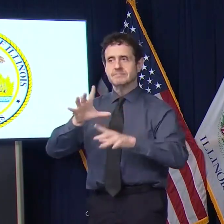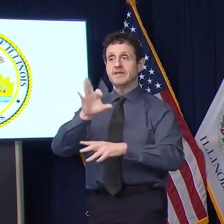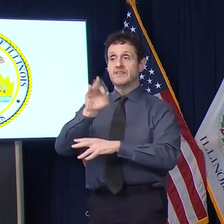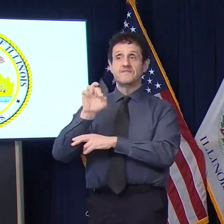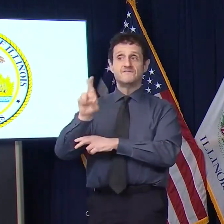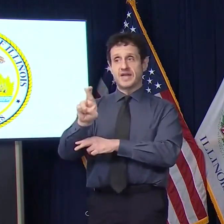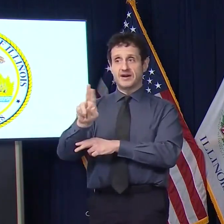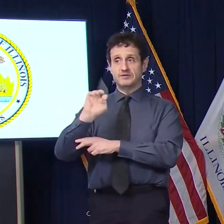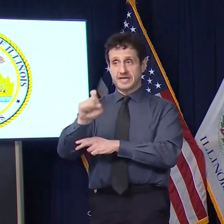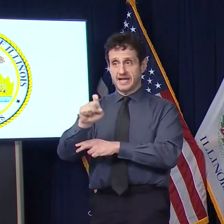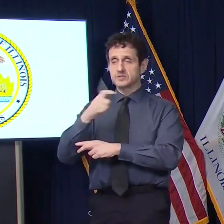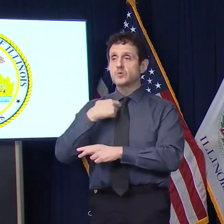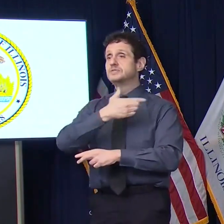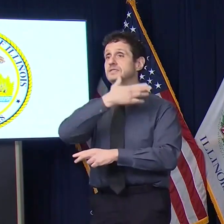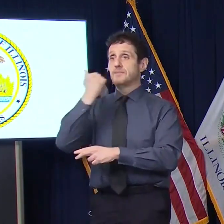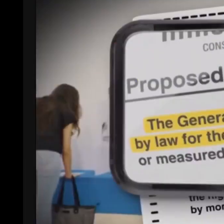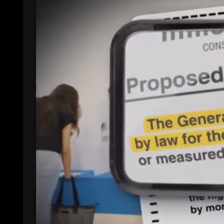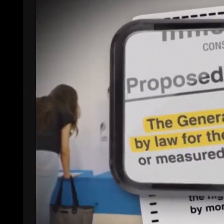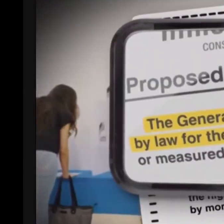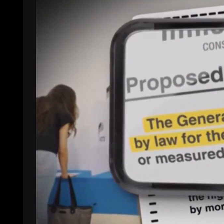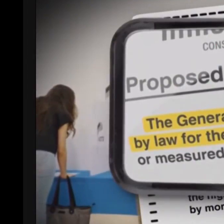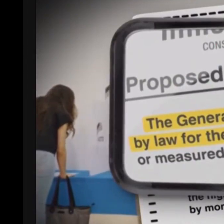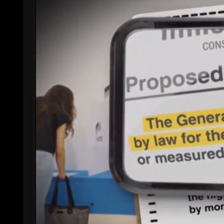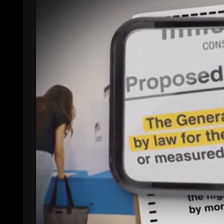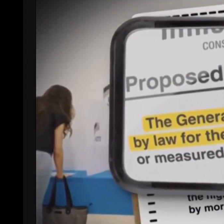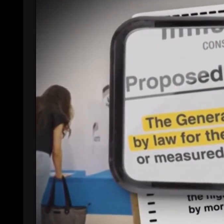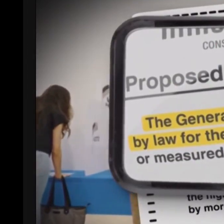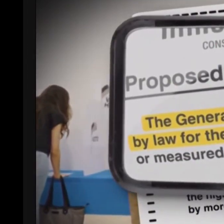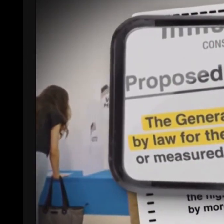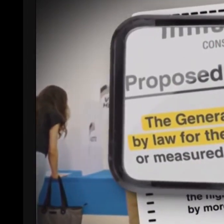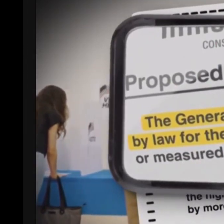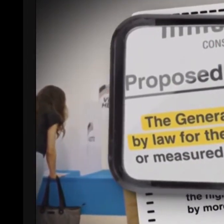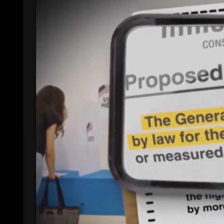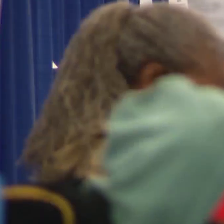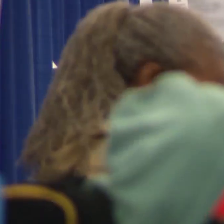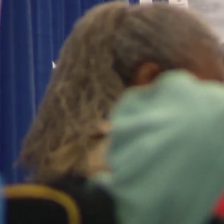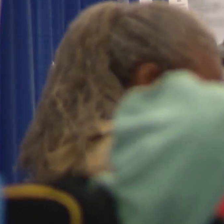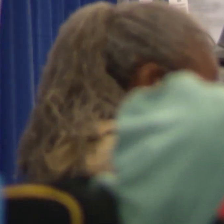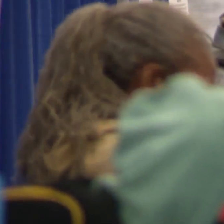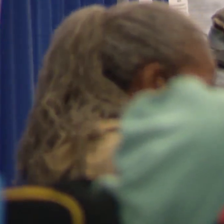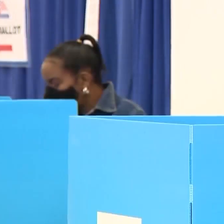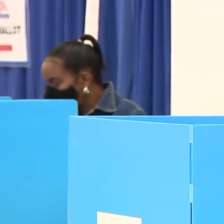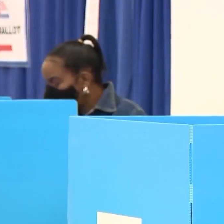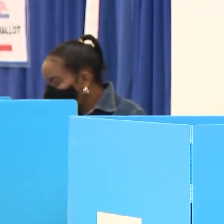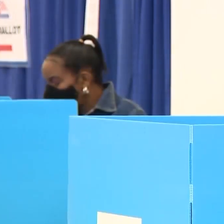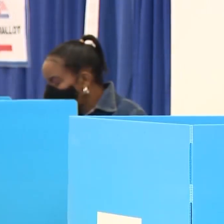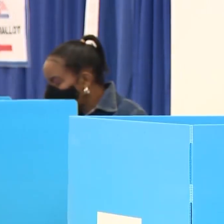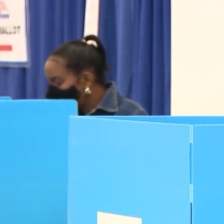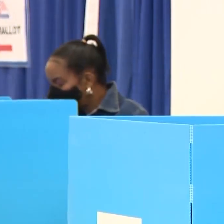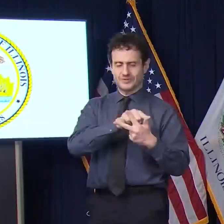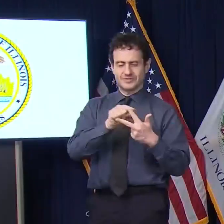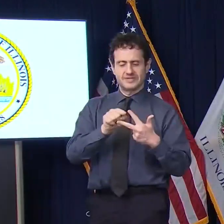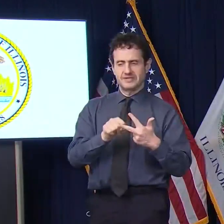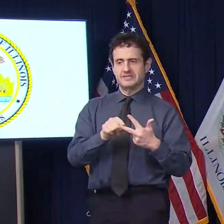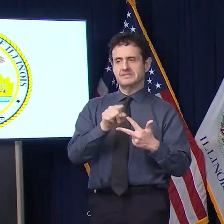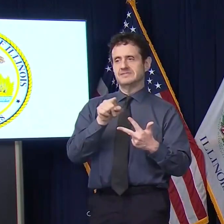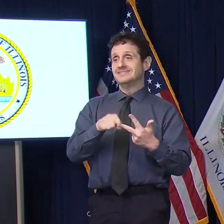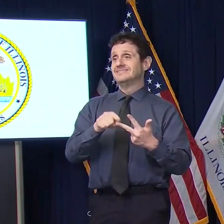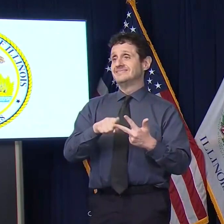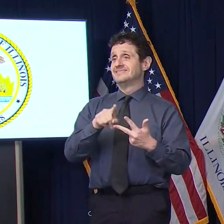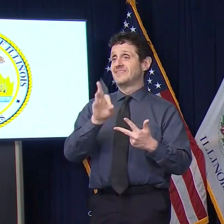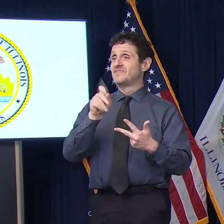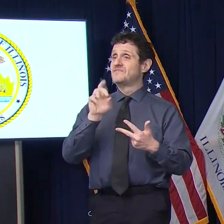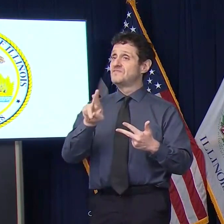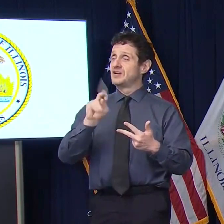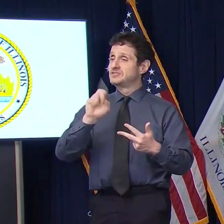solution. Governor J.B. Pritzker reacts after his signature policy reform plan was defeated by Illinois voters. It went down to